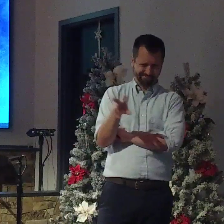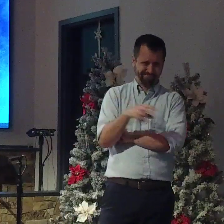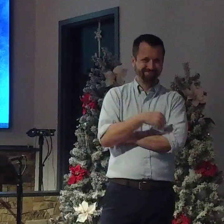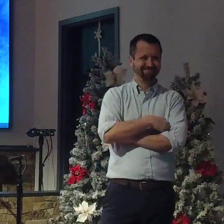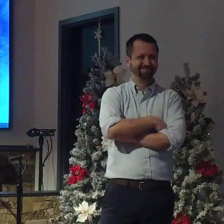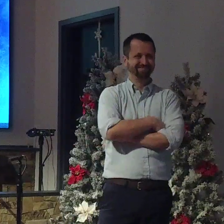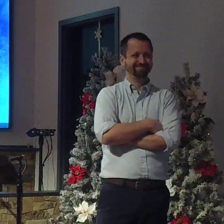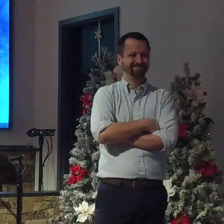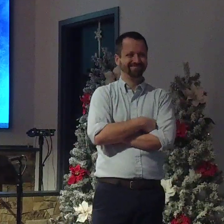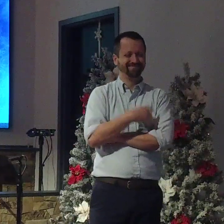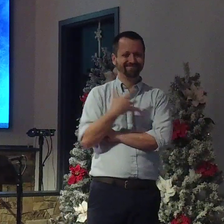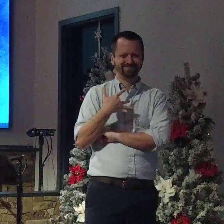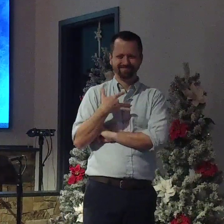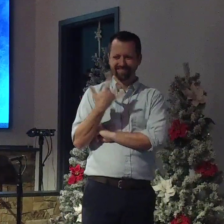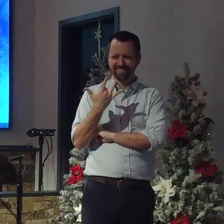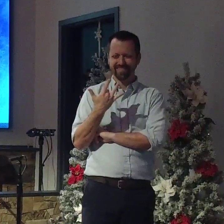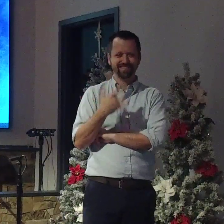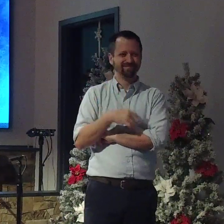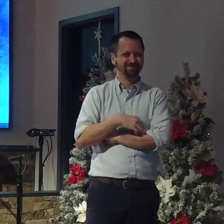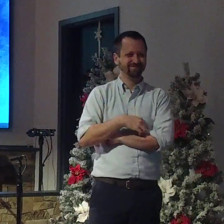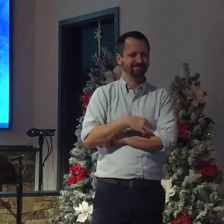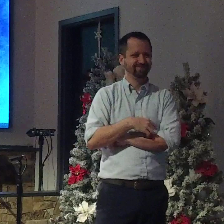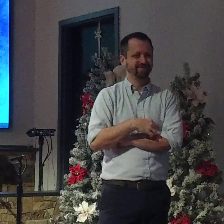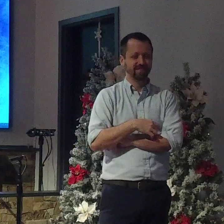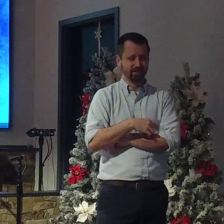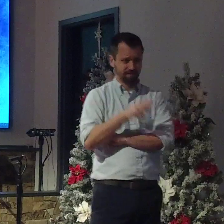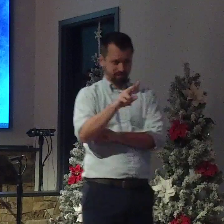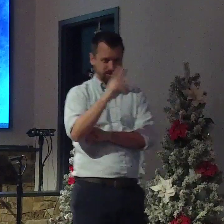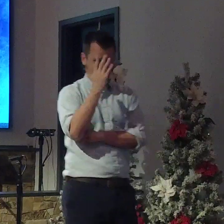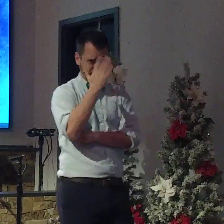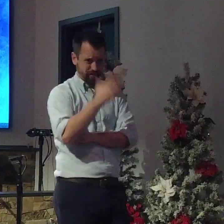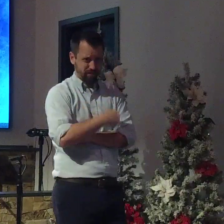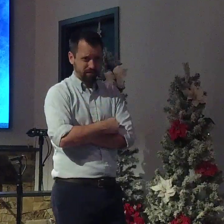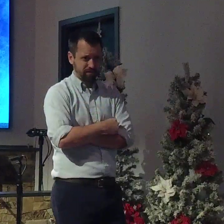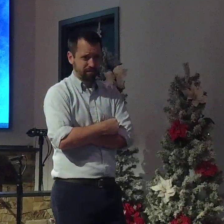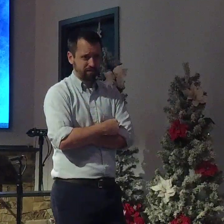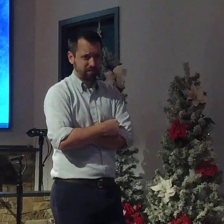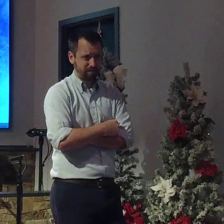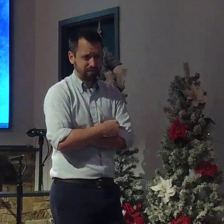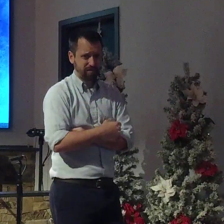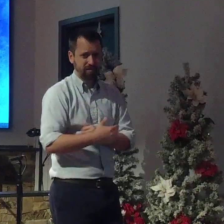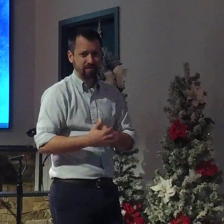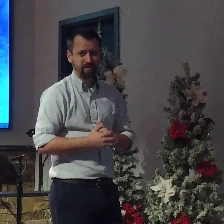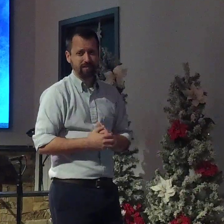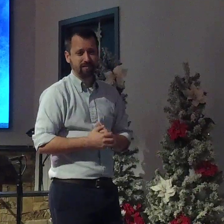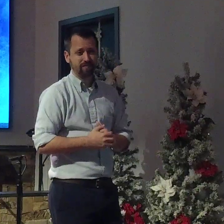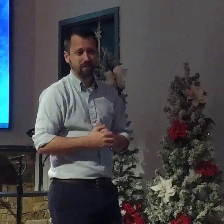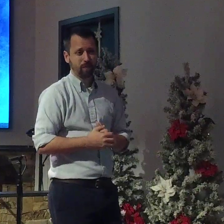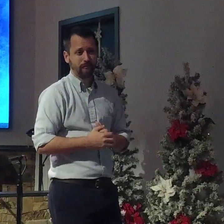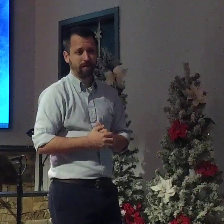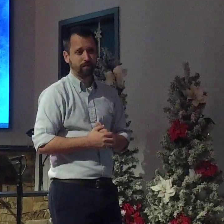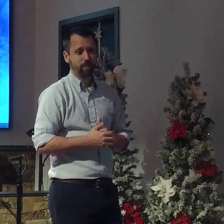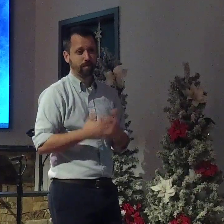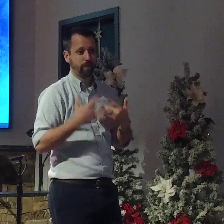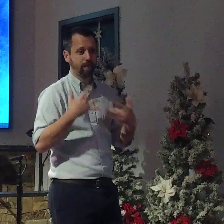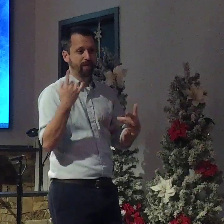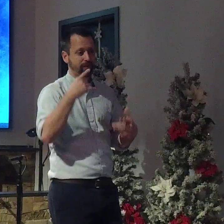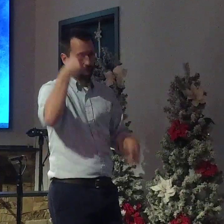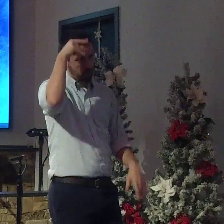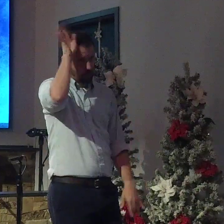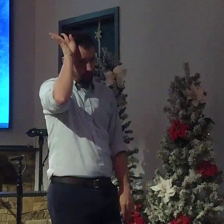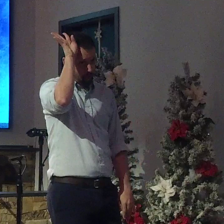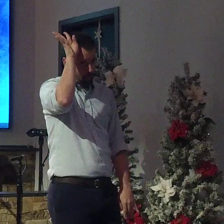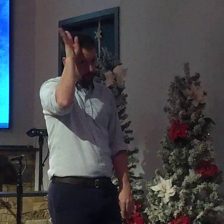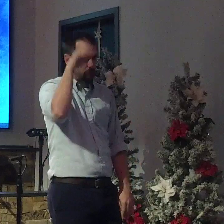we talked about, those Ten Commandments, they're very helpful to show us how we've sinned against God. But